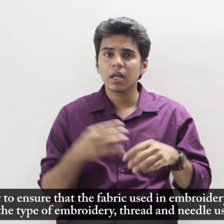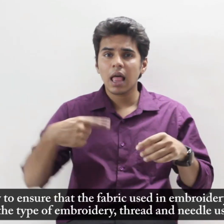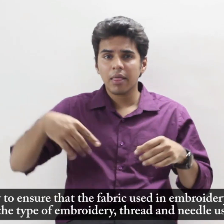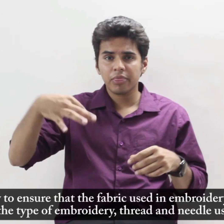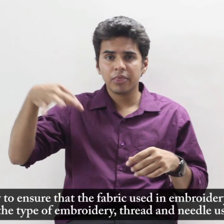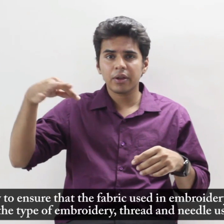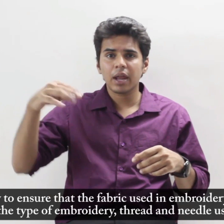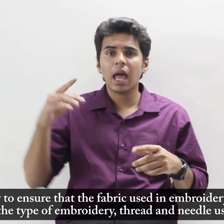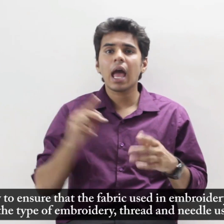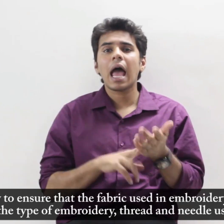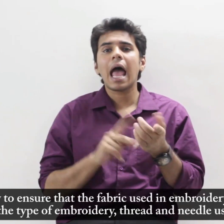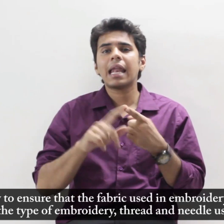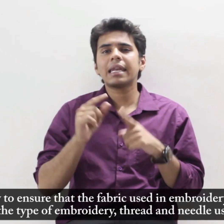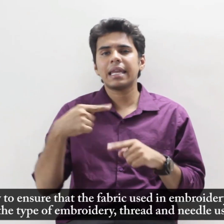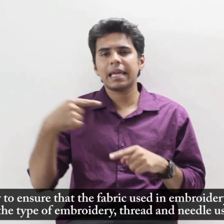used.